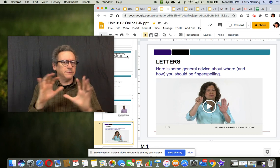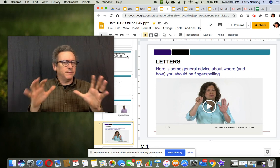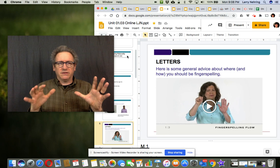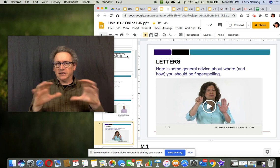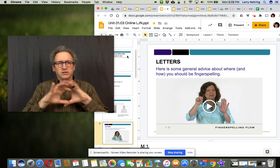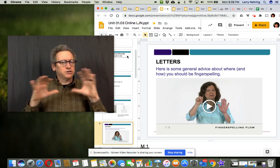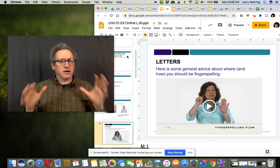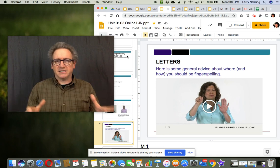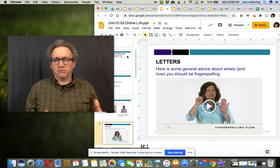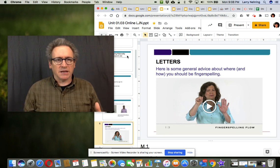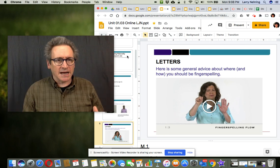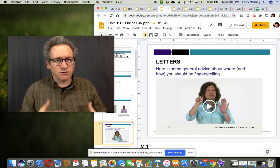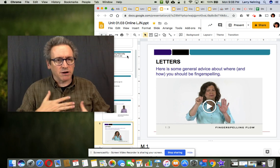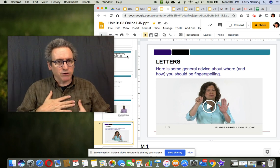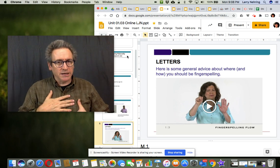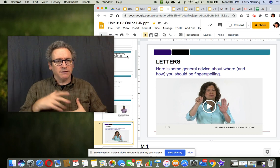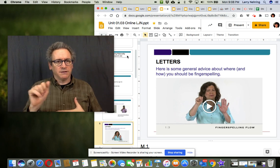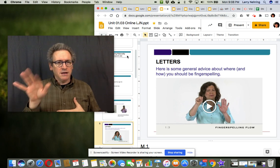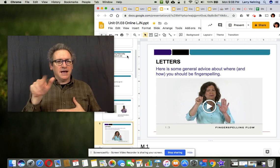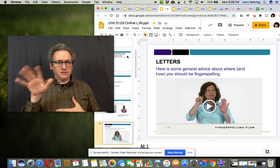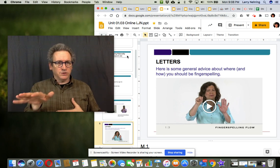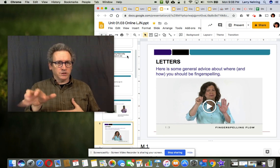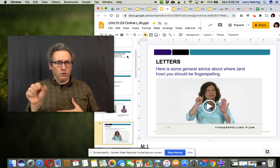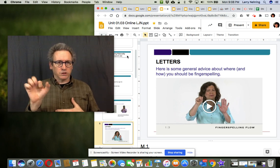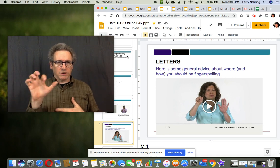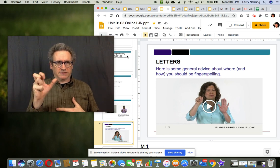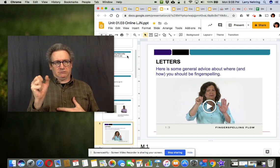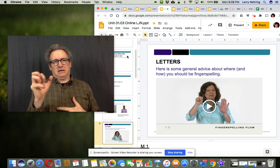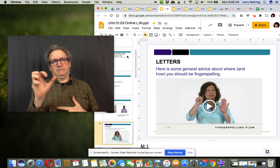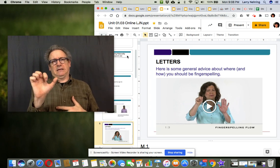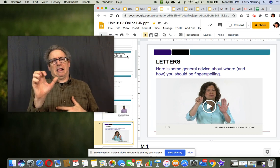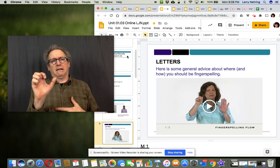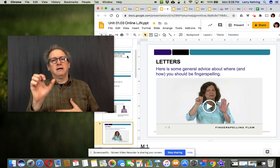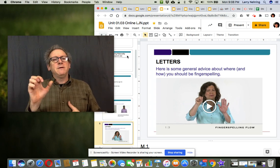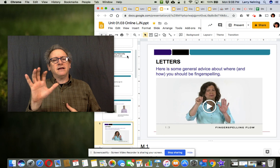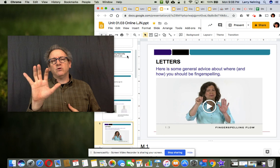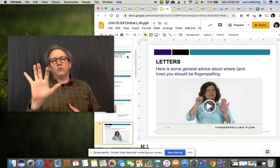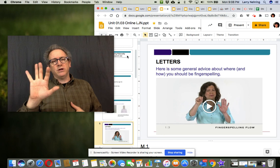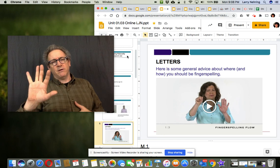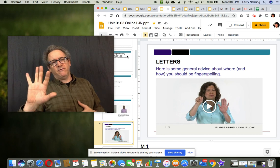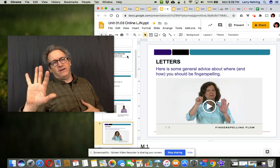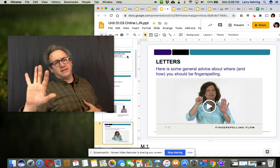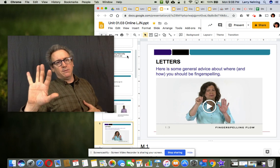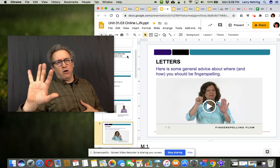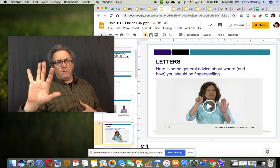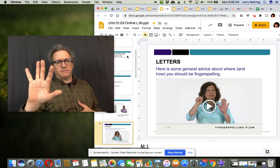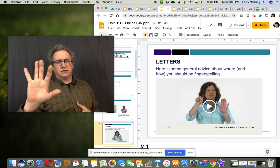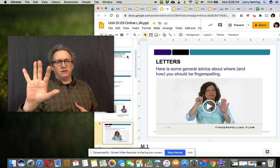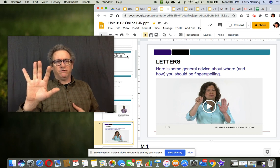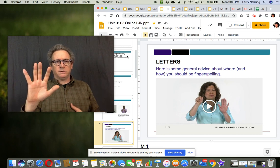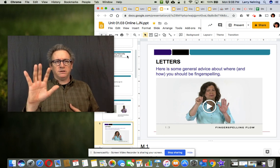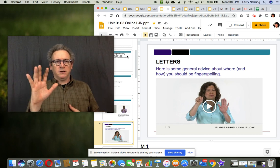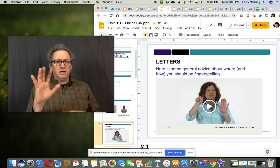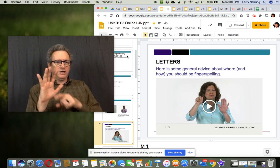That's going to be a big thing. It's just try to stay relaxed. Try to breathe as you do it. Don't hold your breath and try to be. And don't worry about facing the palm